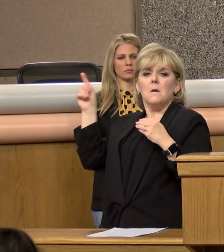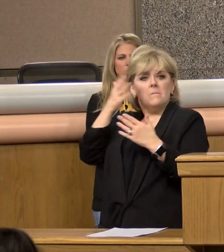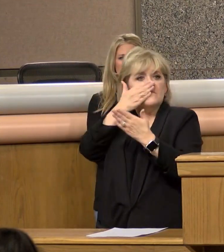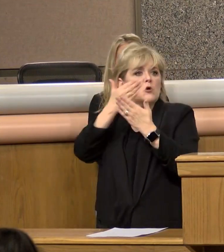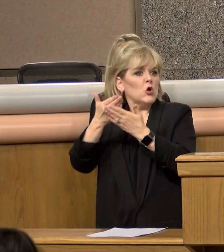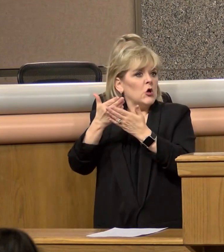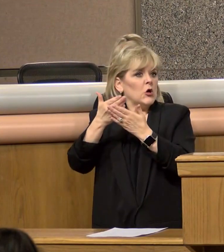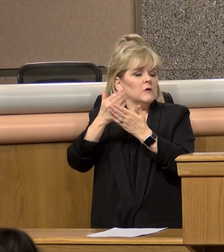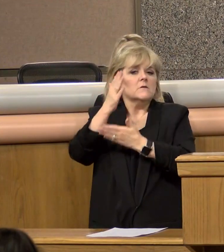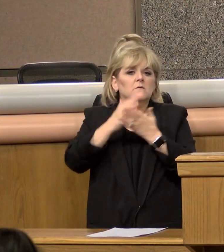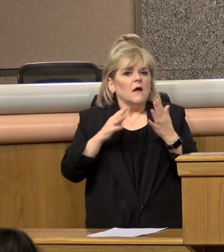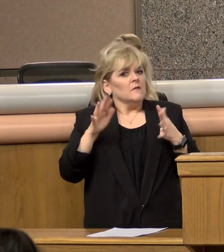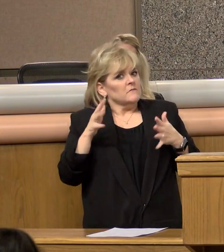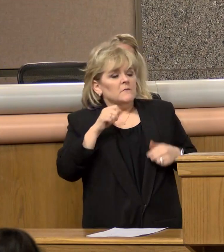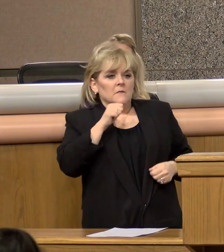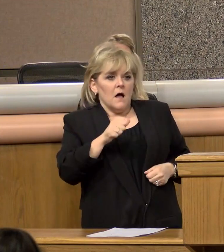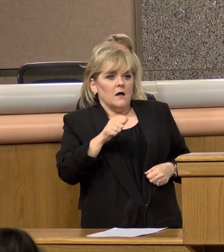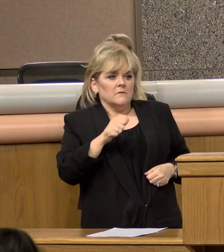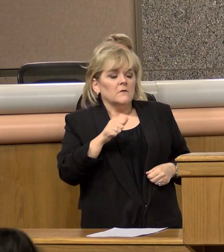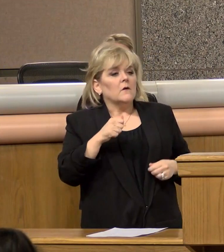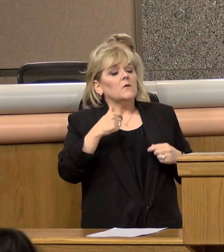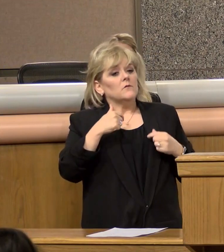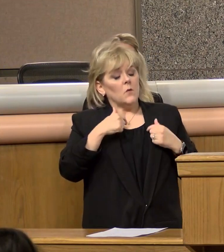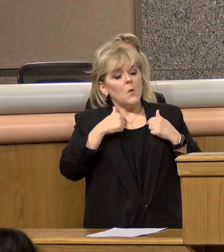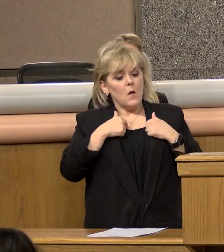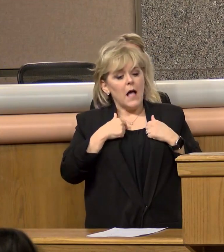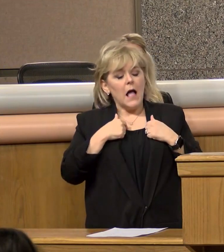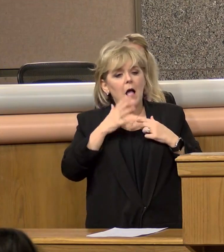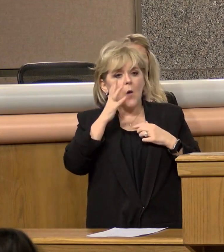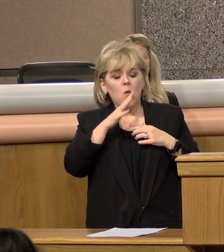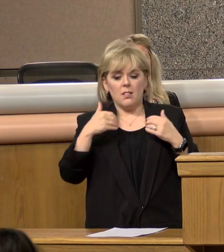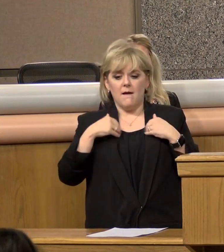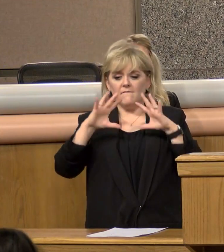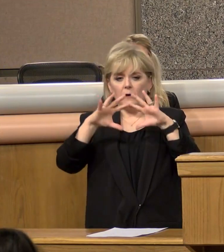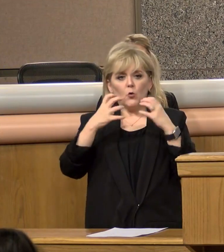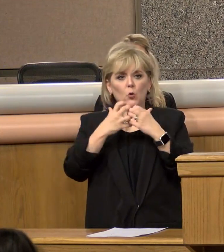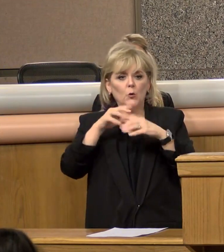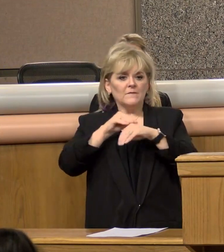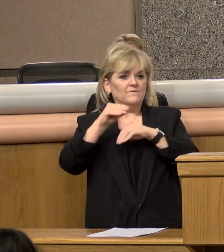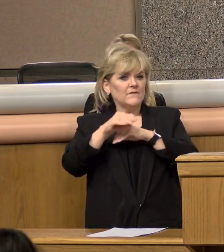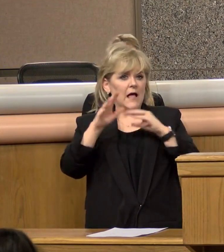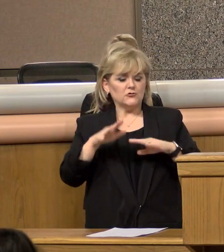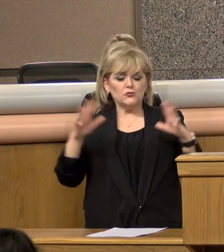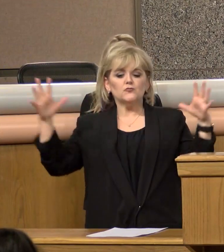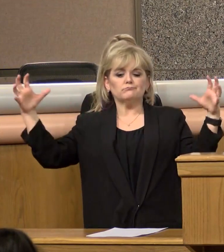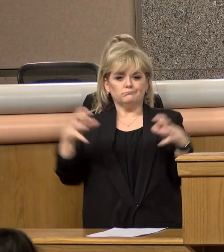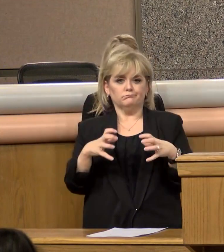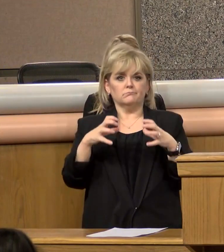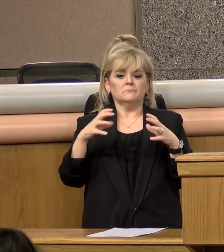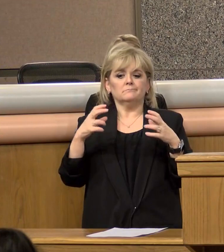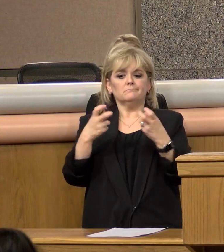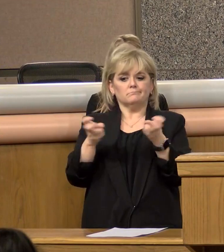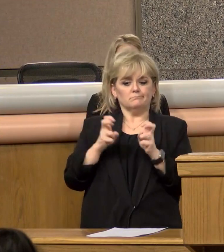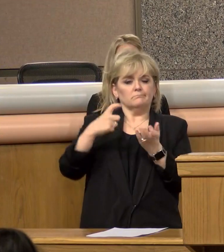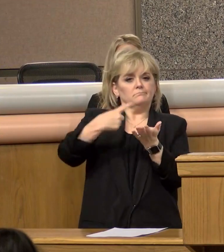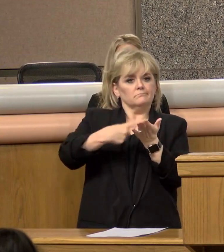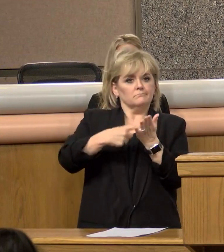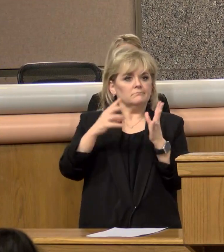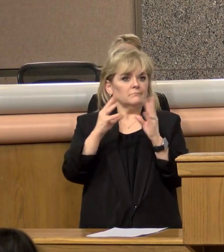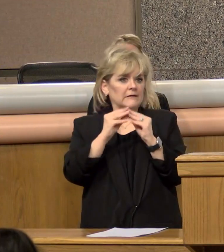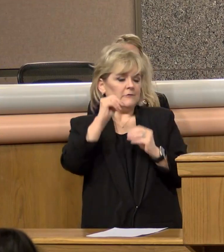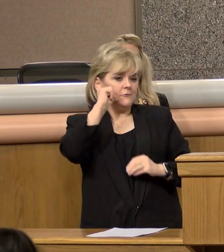So I'll be uh bringing together a group of advisors tomorrow to confer with them and I think you'll see some clarification from us.